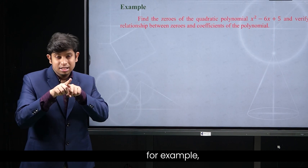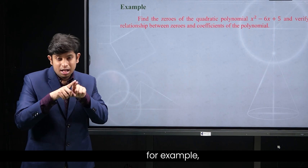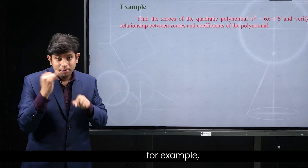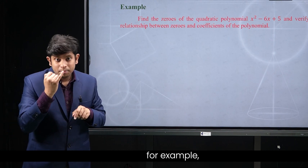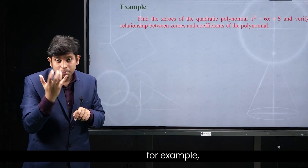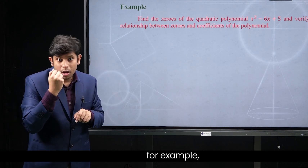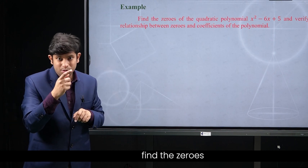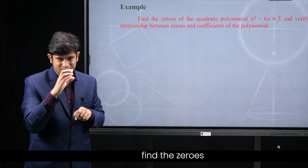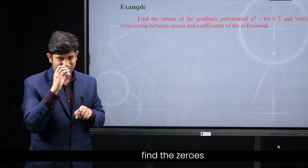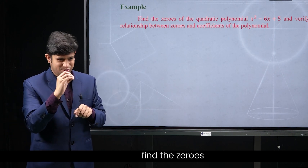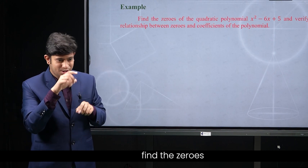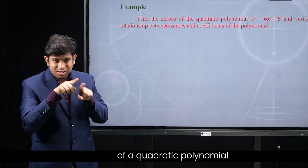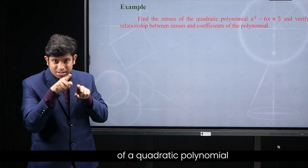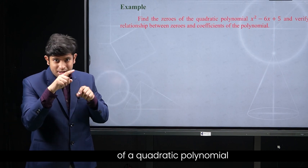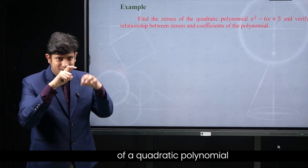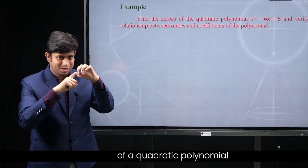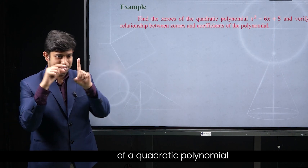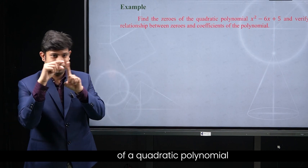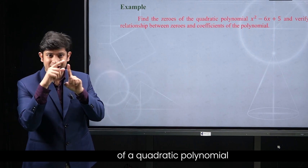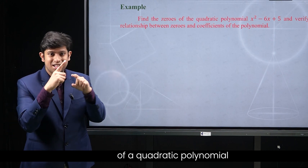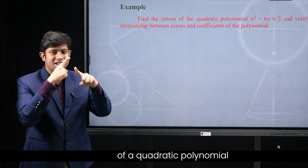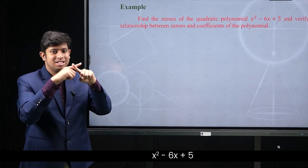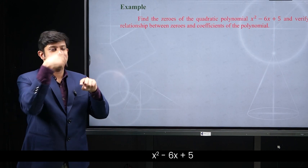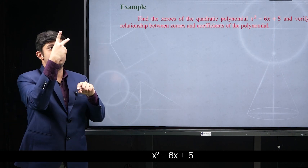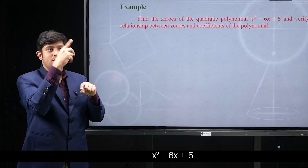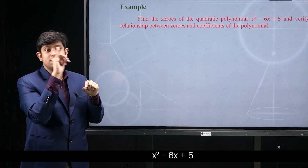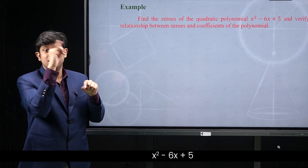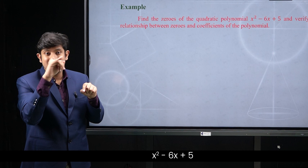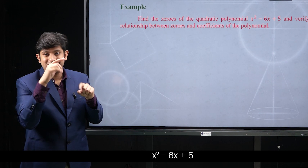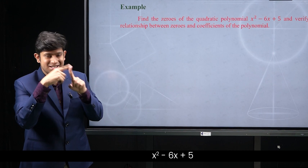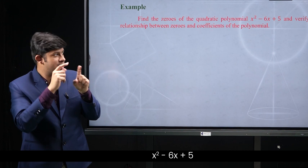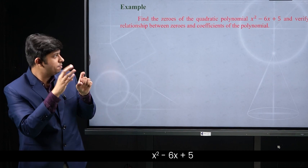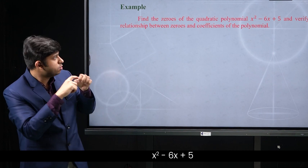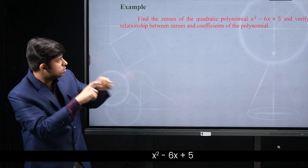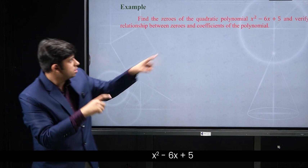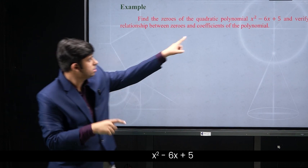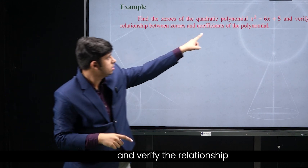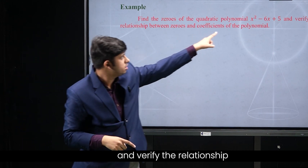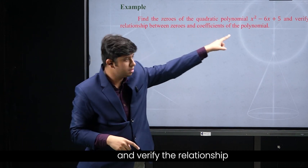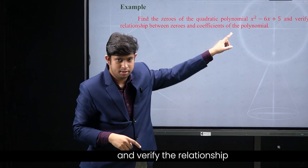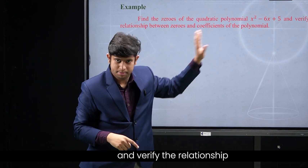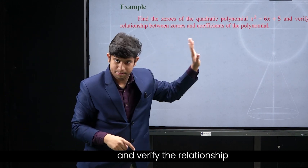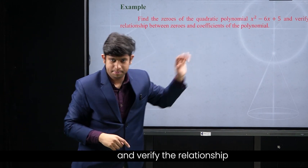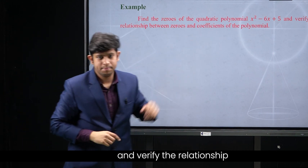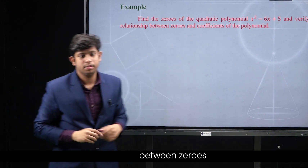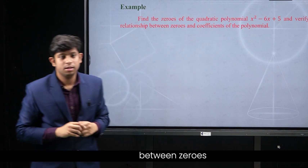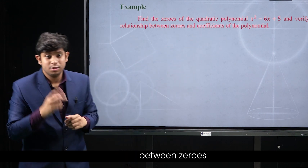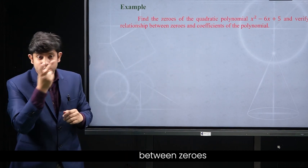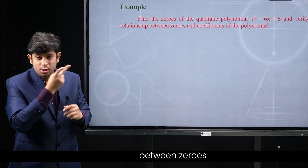Example: find the zeros of a quadratic polynomial x square minus 6x plus 5 and verify the relationship between zeros